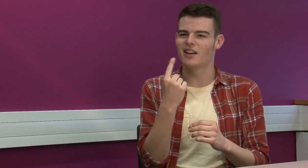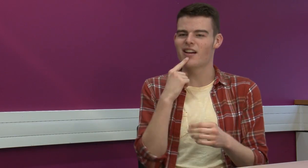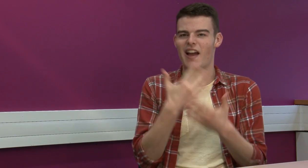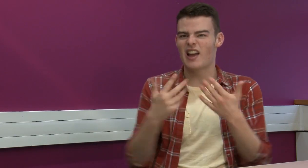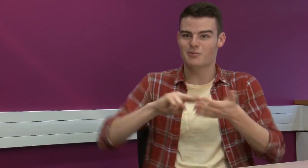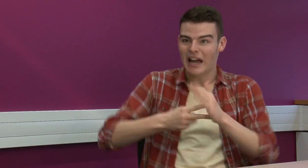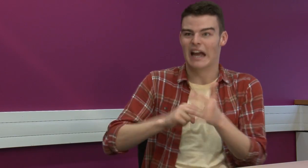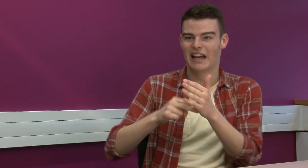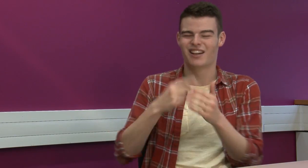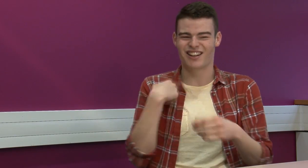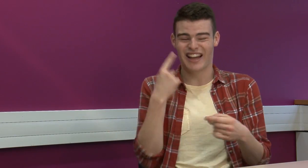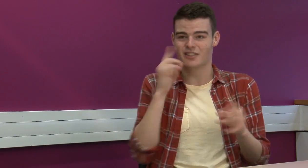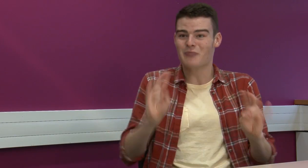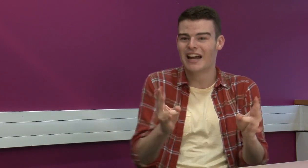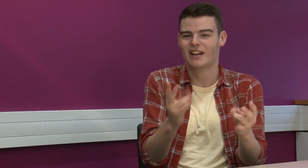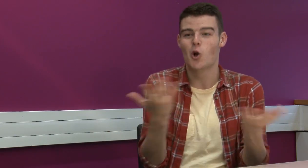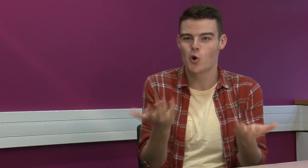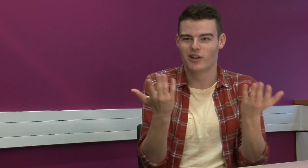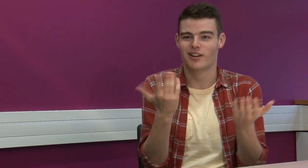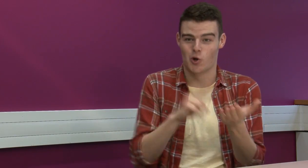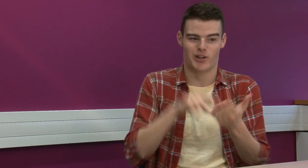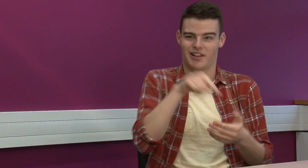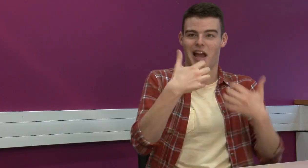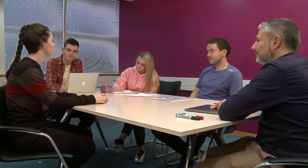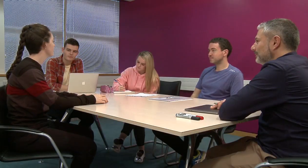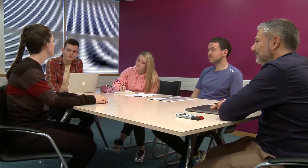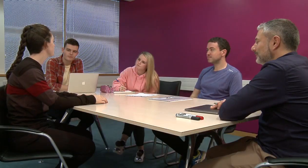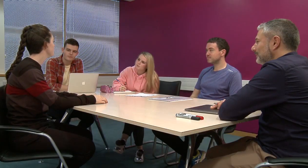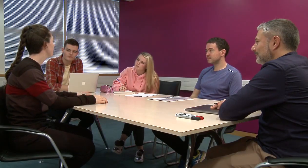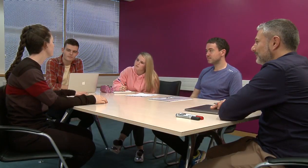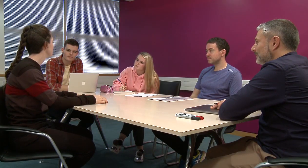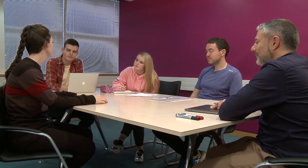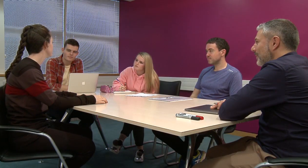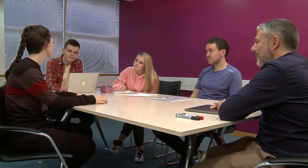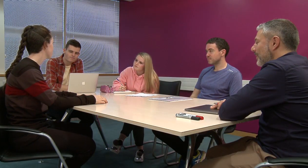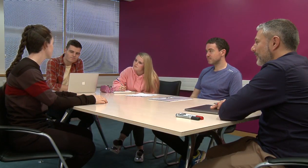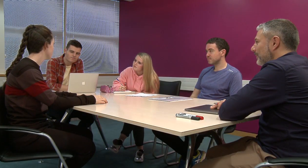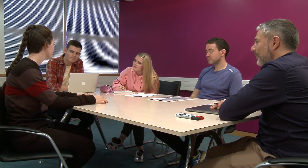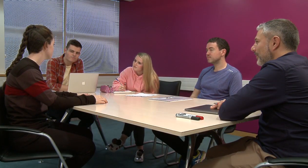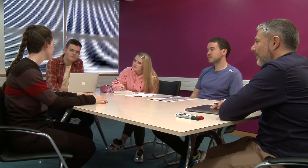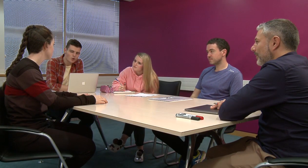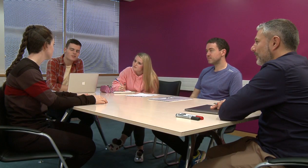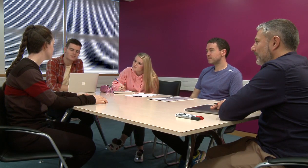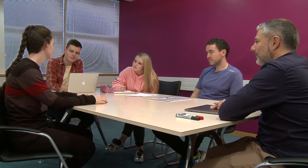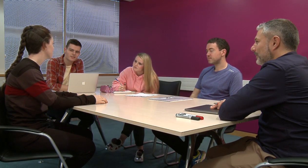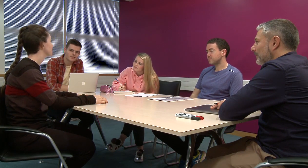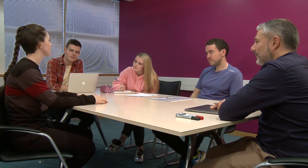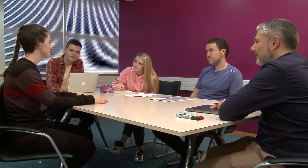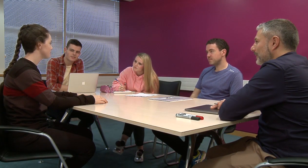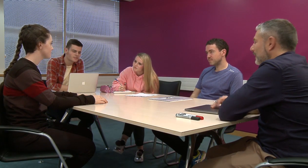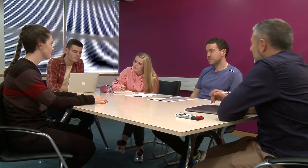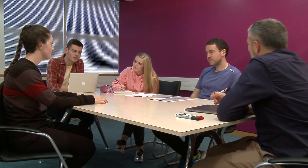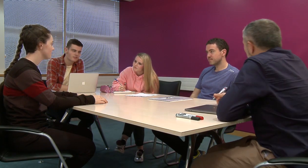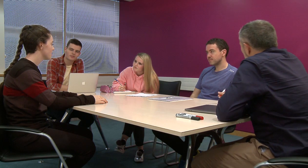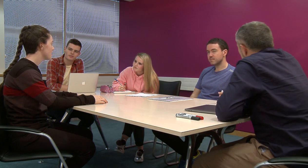and I use interpreters quite a lot, but that has to be planned in advance, and if something comes up at the last minute, having the use of this technology just to